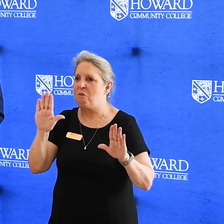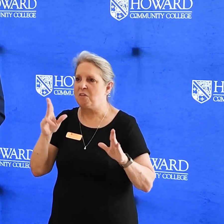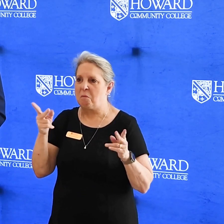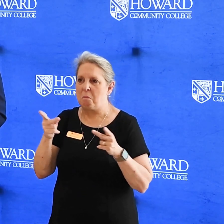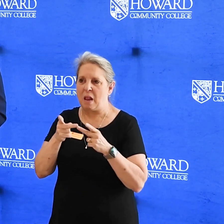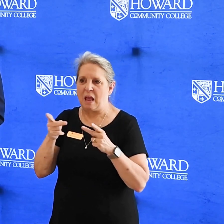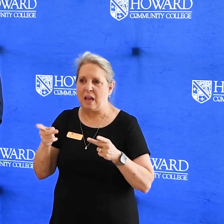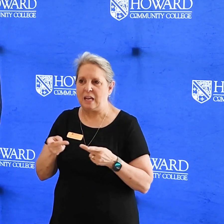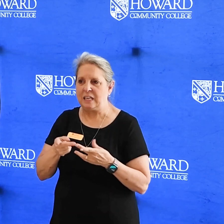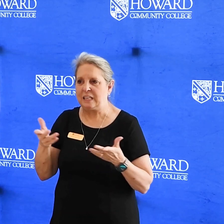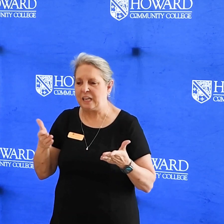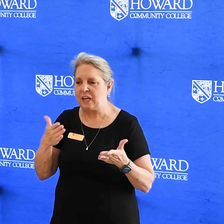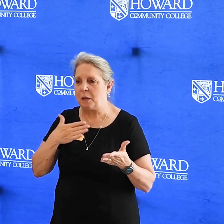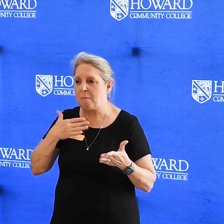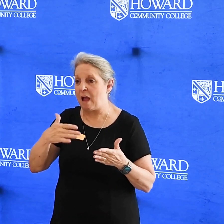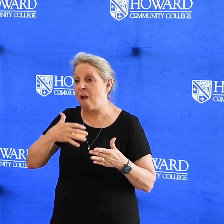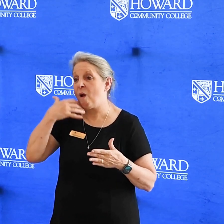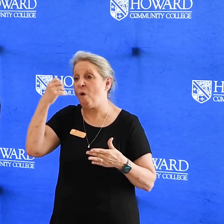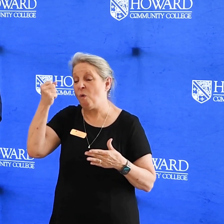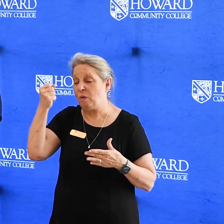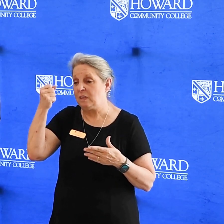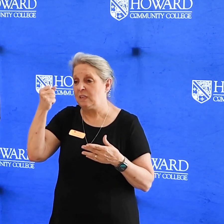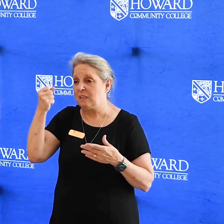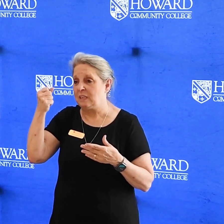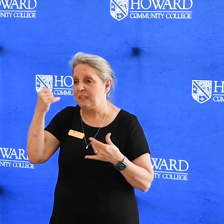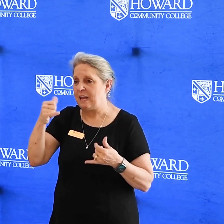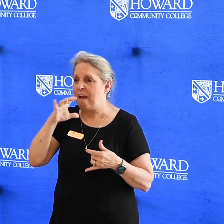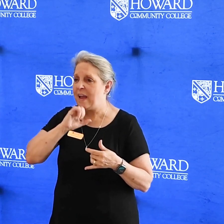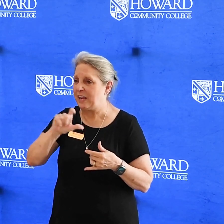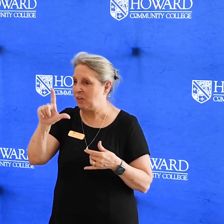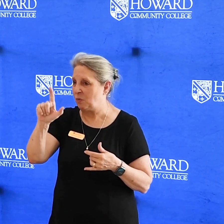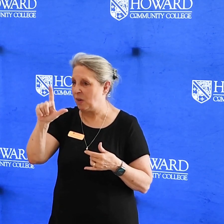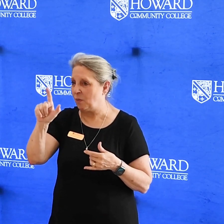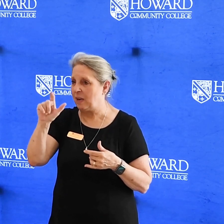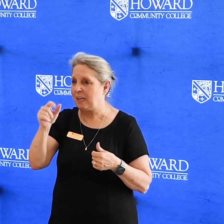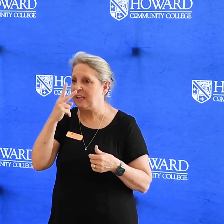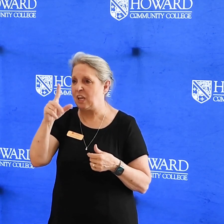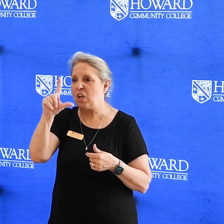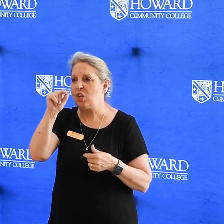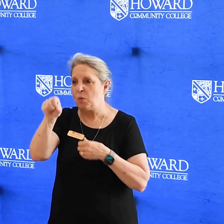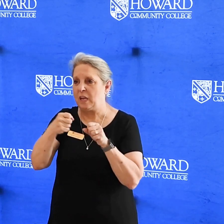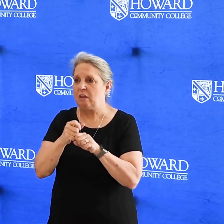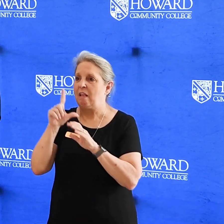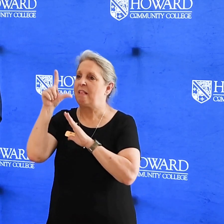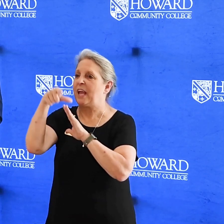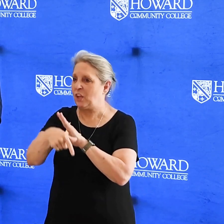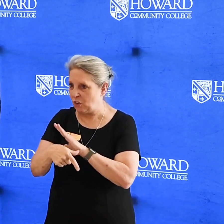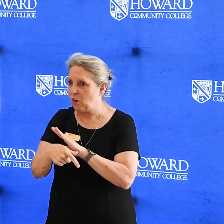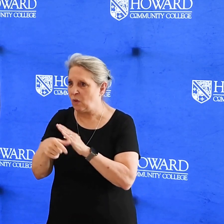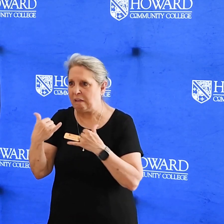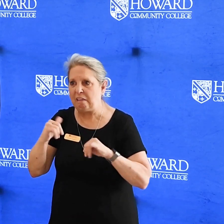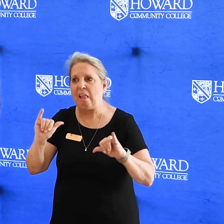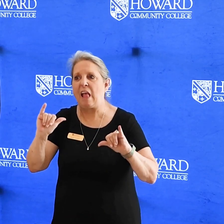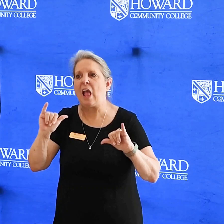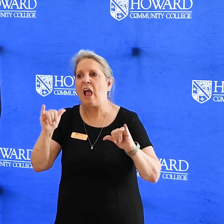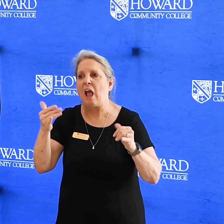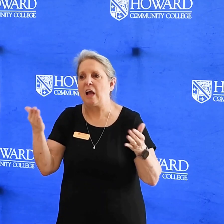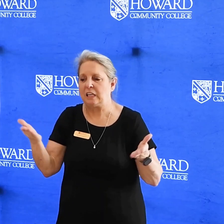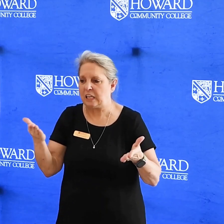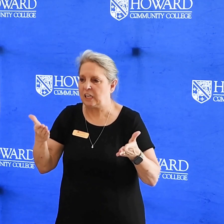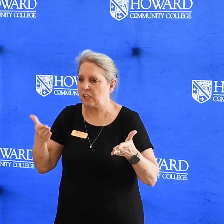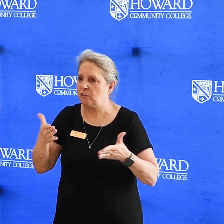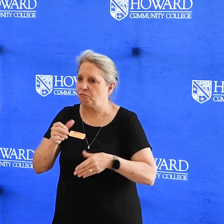place, and with my eldest, who is 21, you can see 20 years later, it's still a